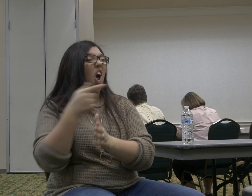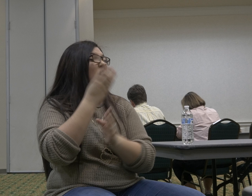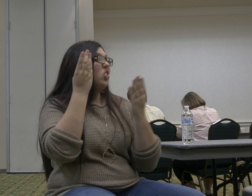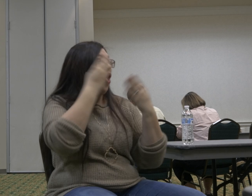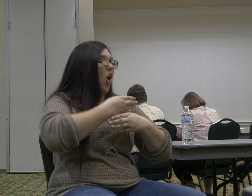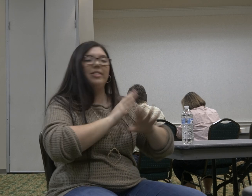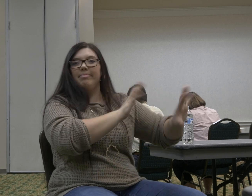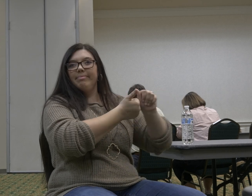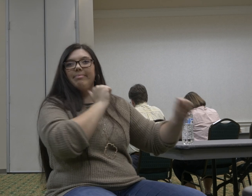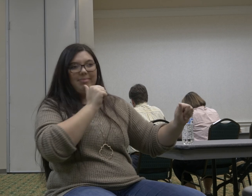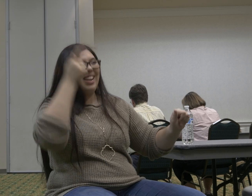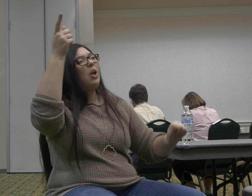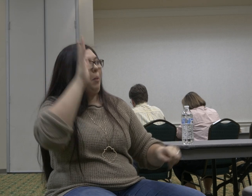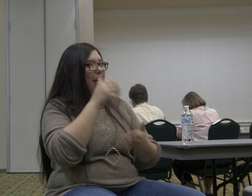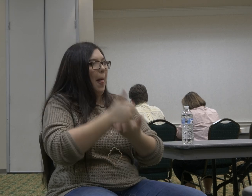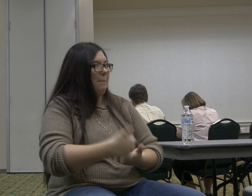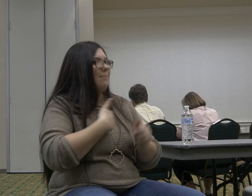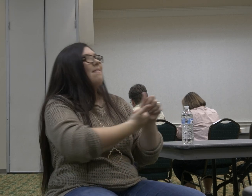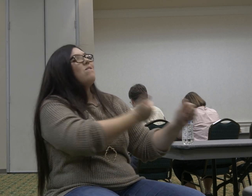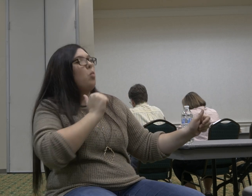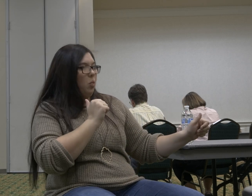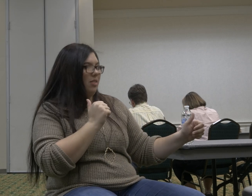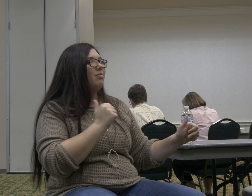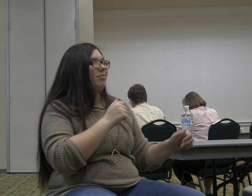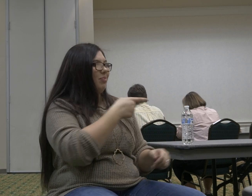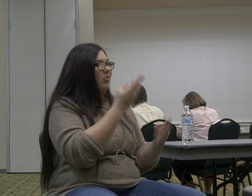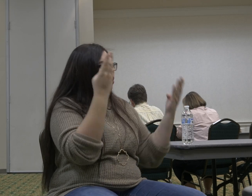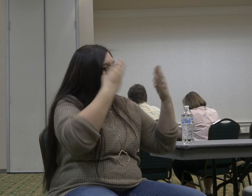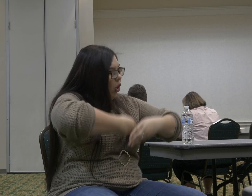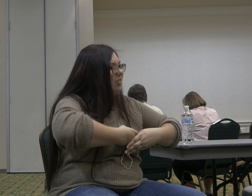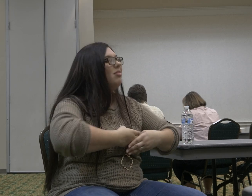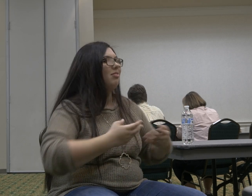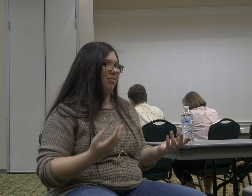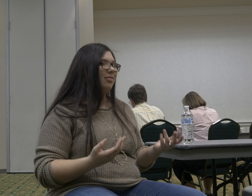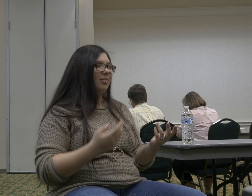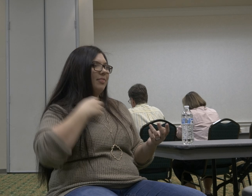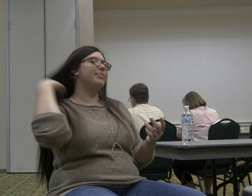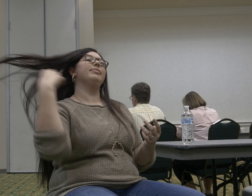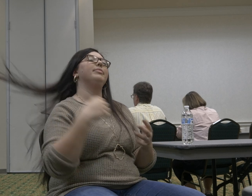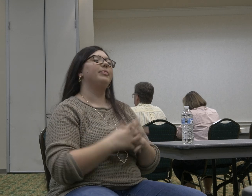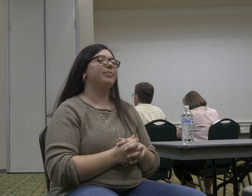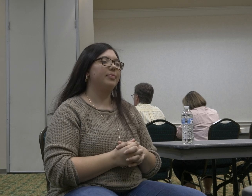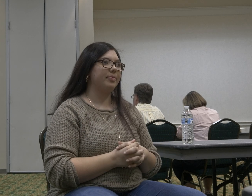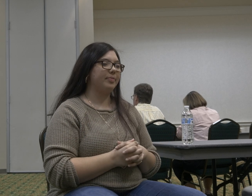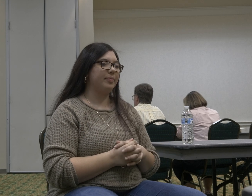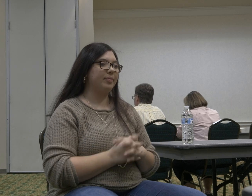of uprightness, I should say, not righteousness. Those who leave the paths of uprightness to walk in the ways of